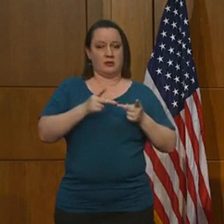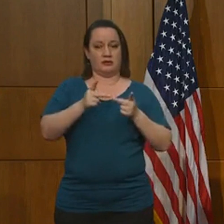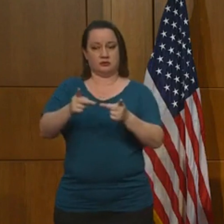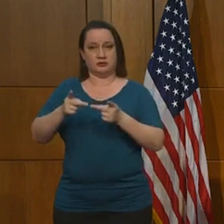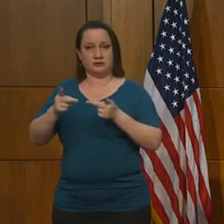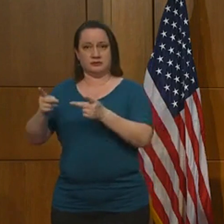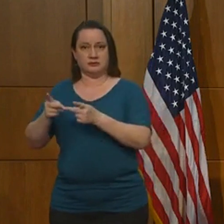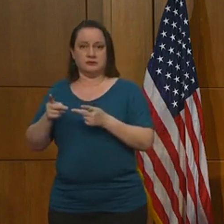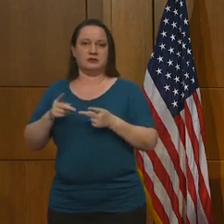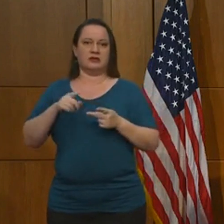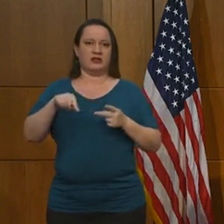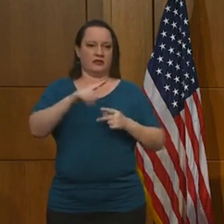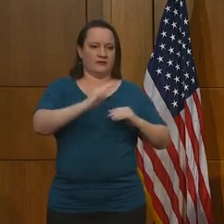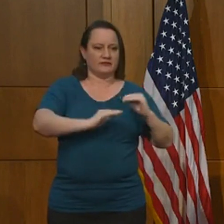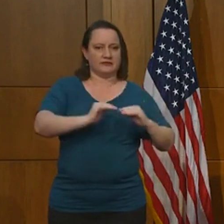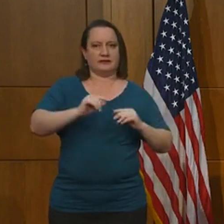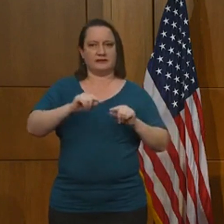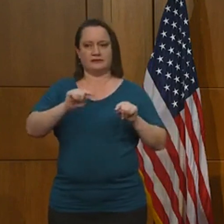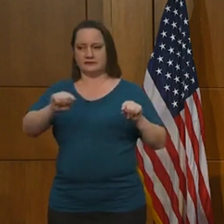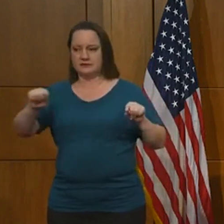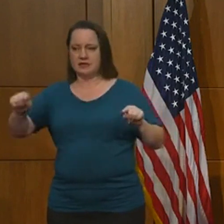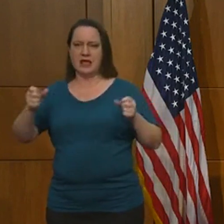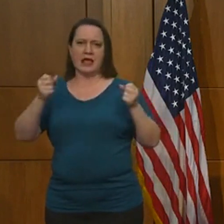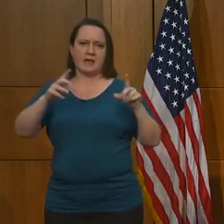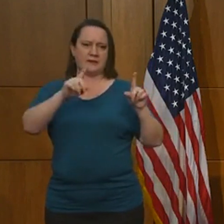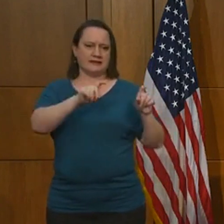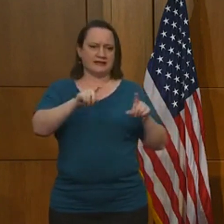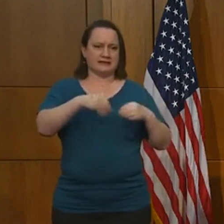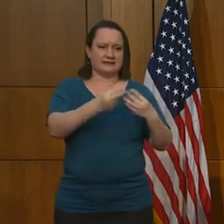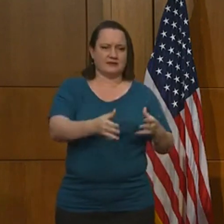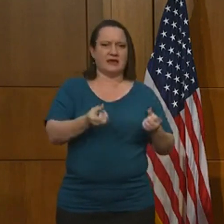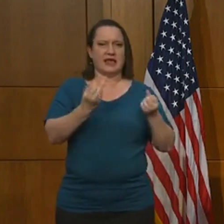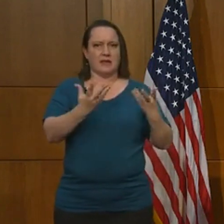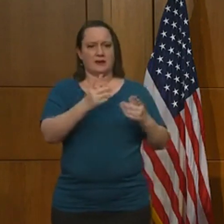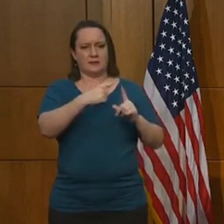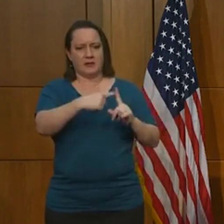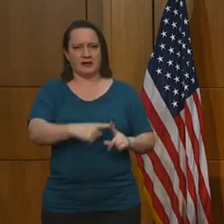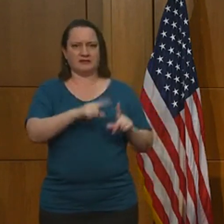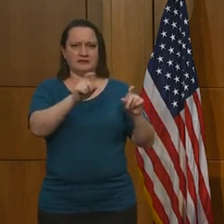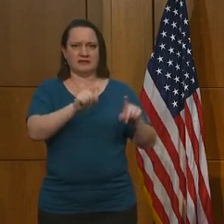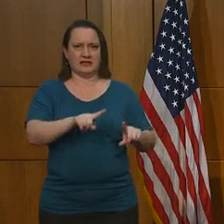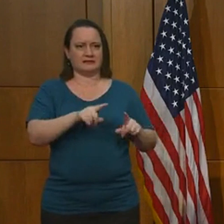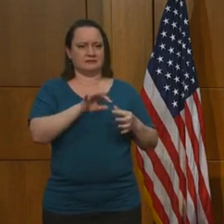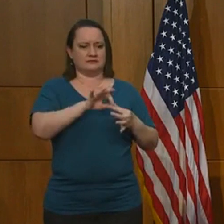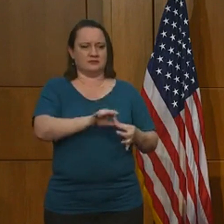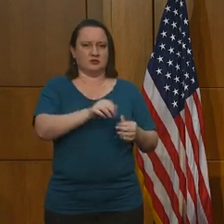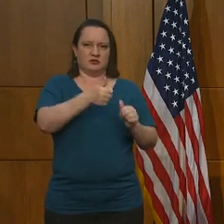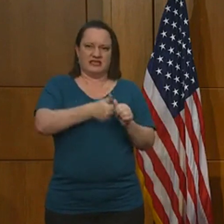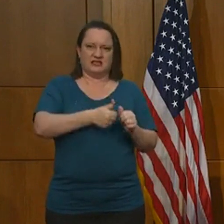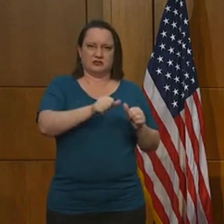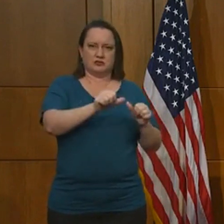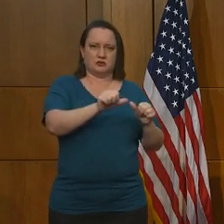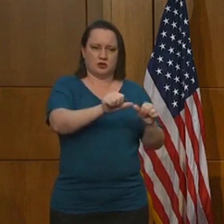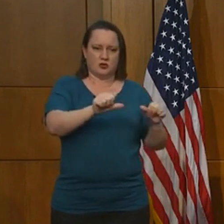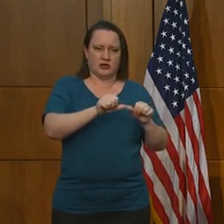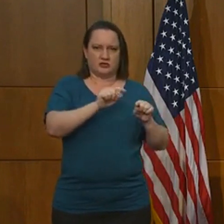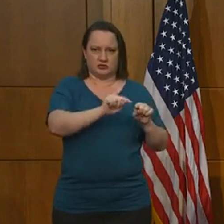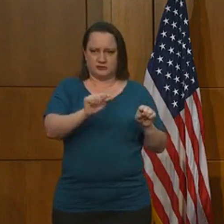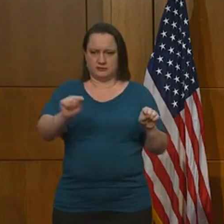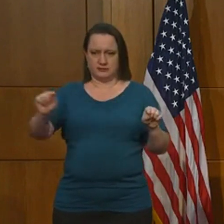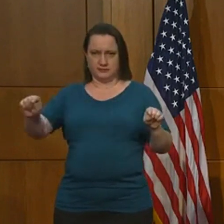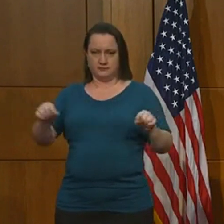facilities and the number of tests and the number of positives. And, secondary to that is we were wondering